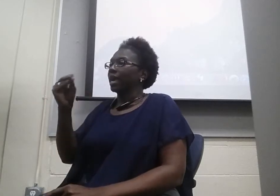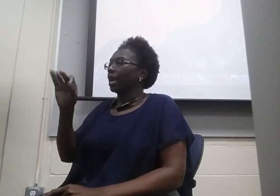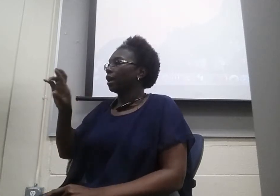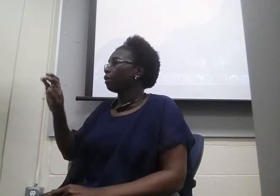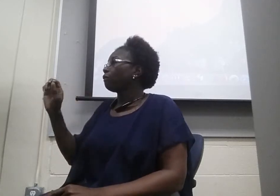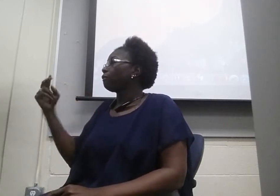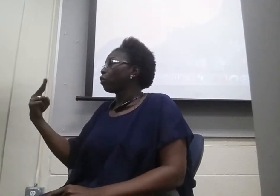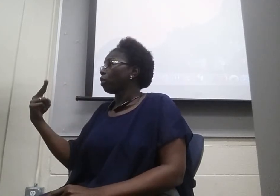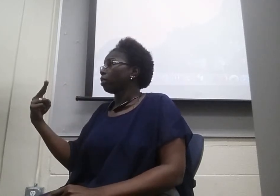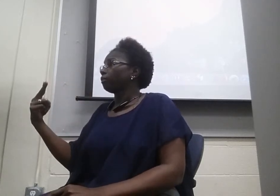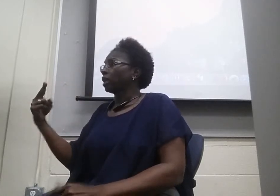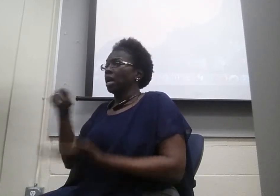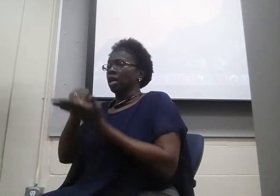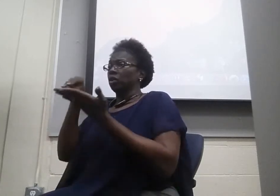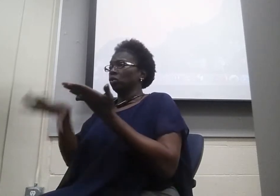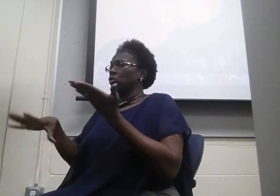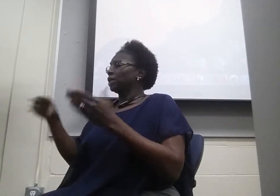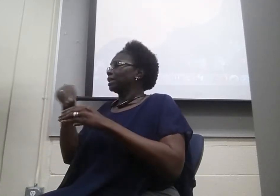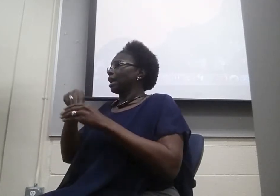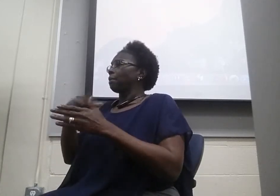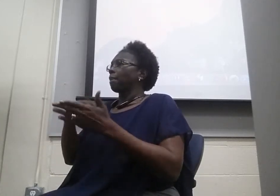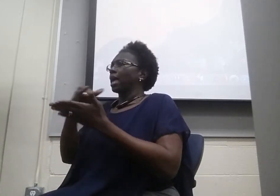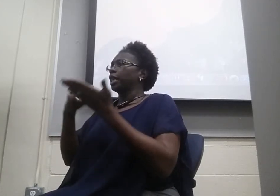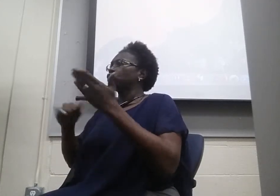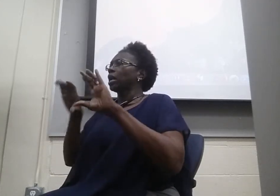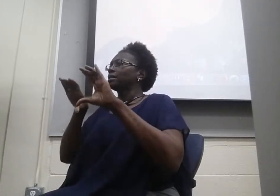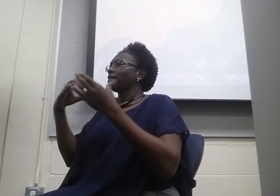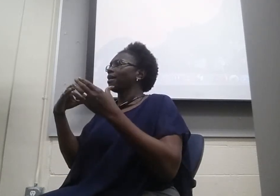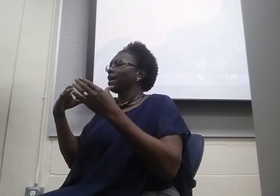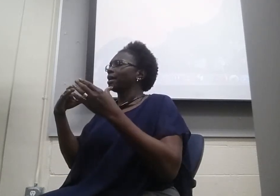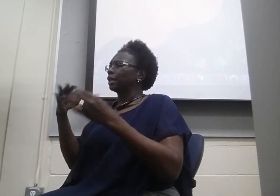class can draw way better than I can. They draw their own way, I draw my own way.